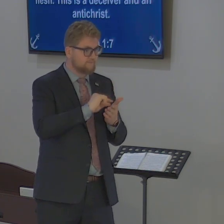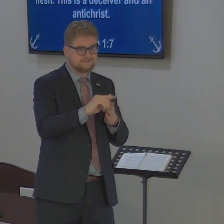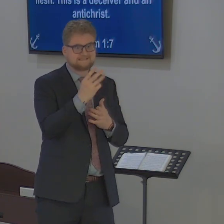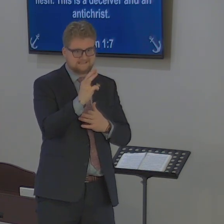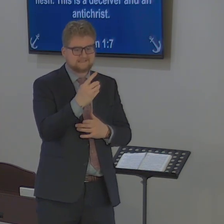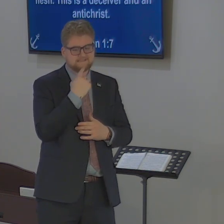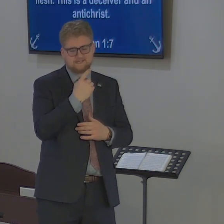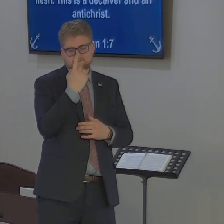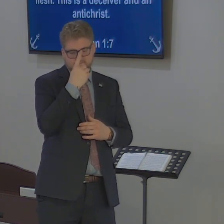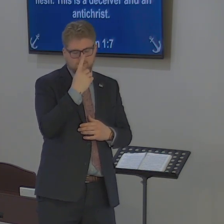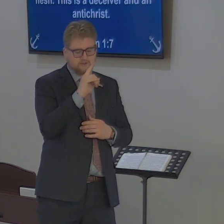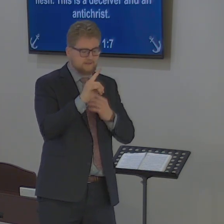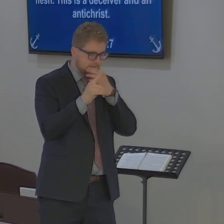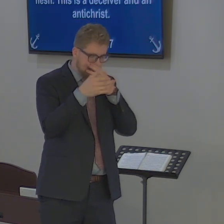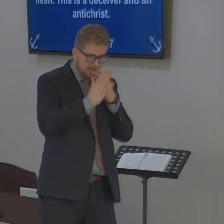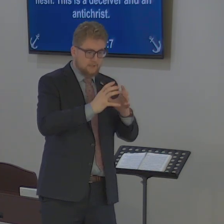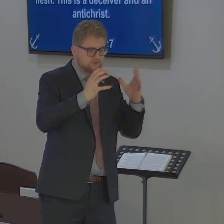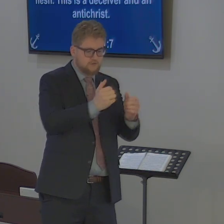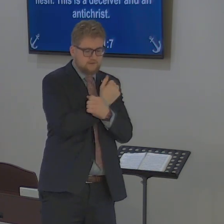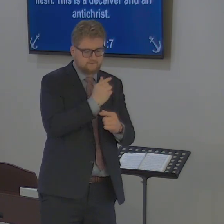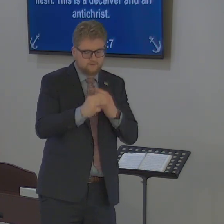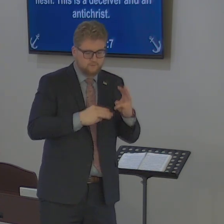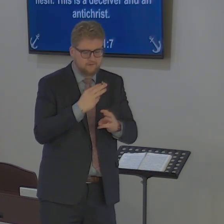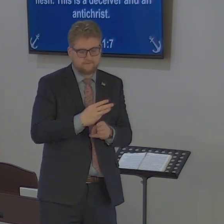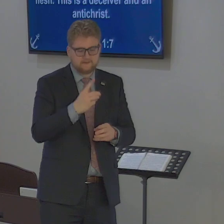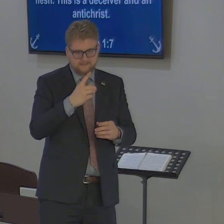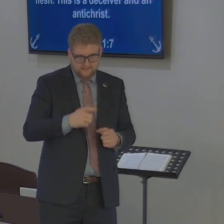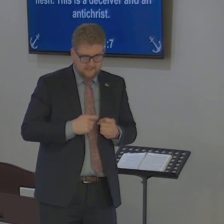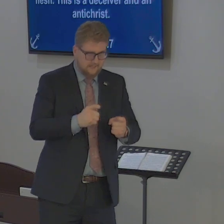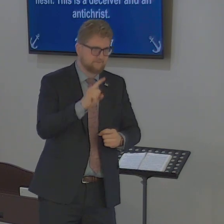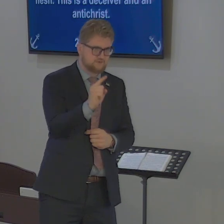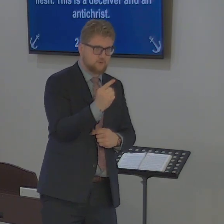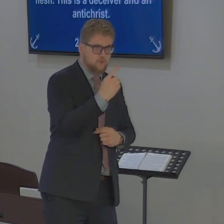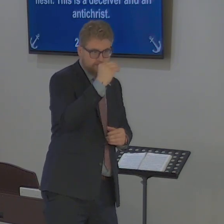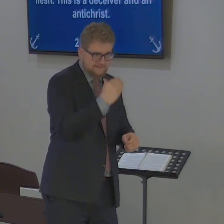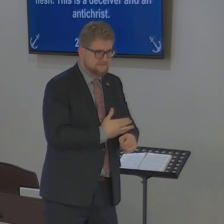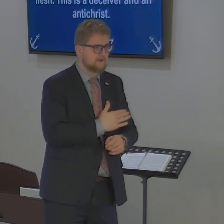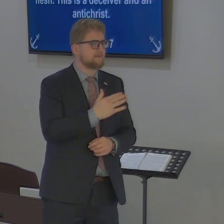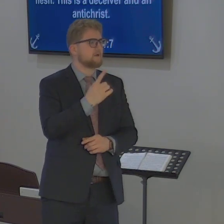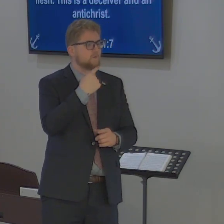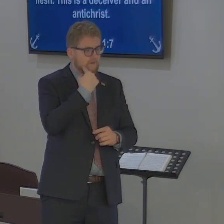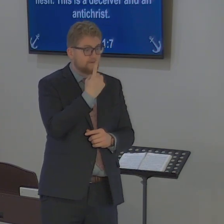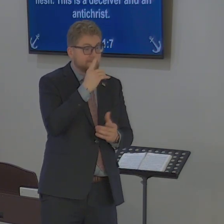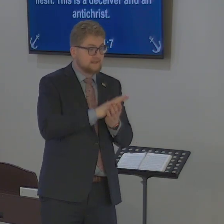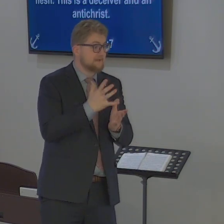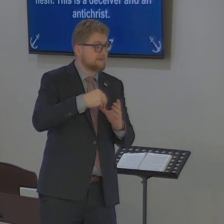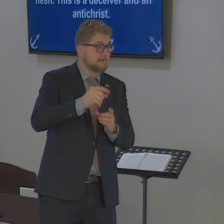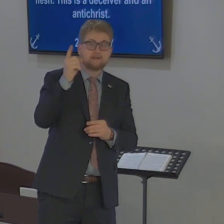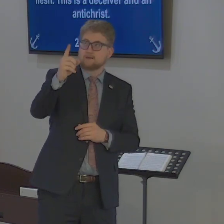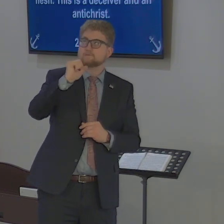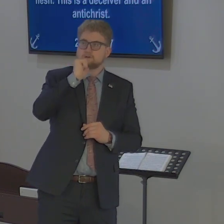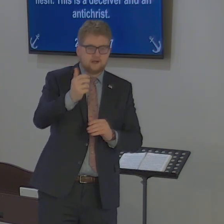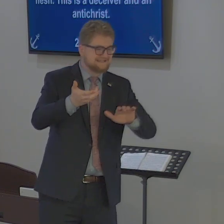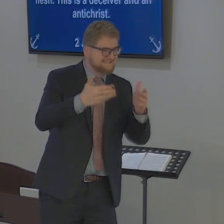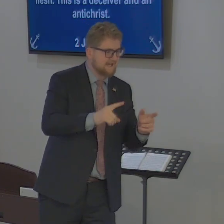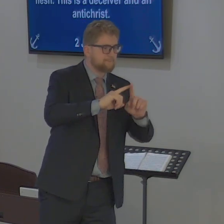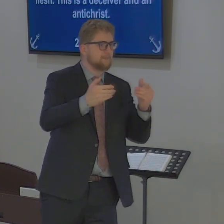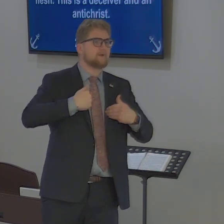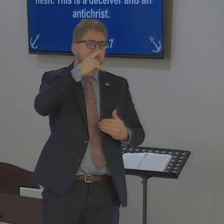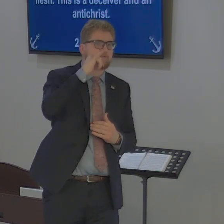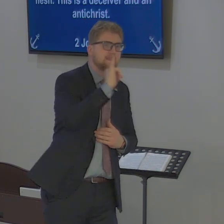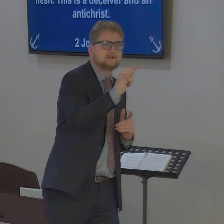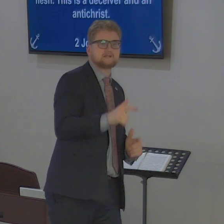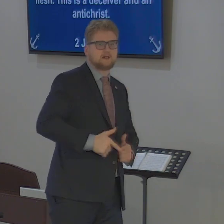that he gave his only begotten son, that whosoever believeth in him, what? Shall not perish, but have everlasting life. So the scripture is very,